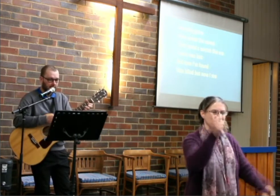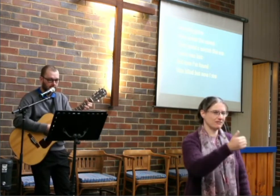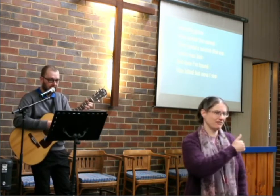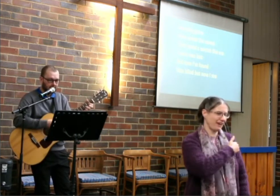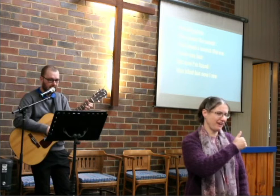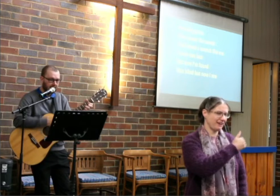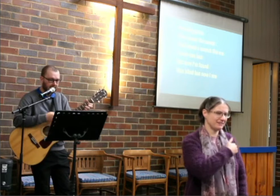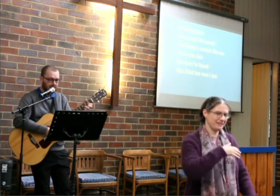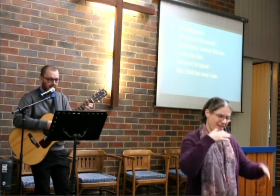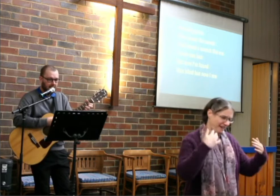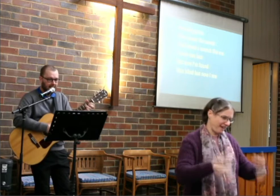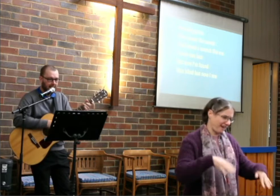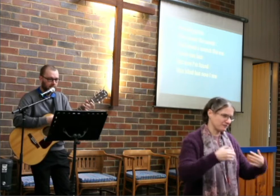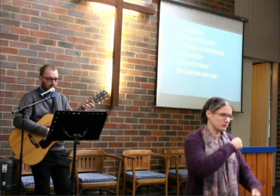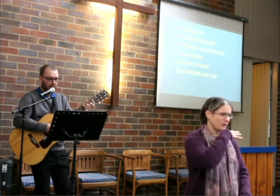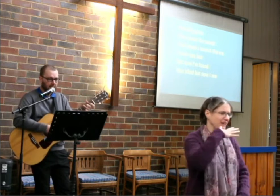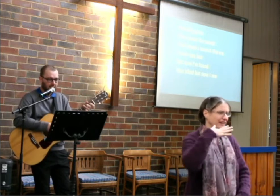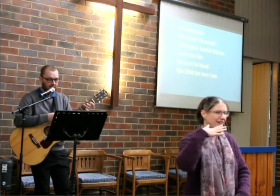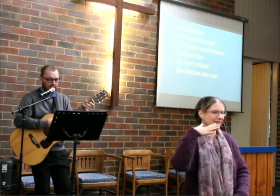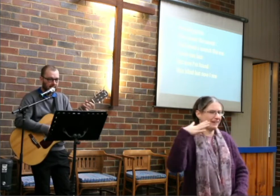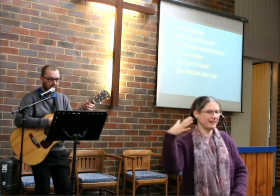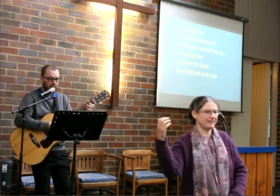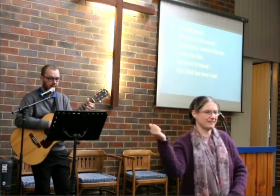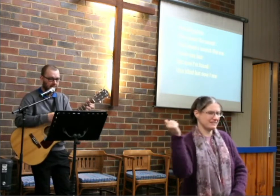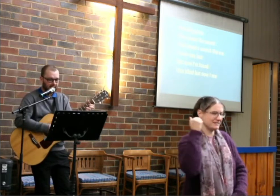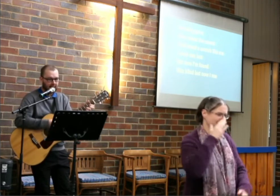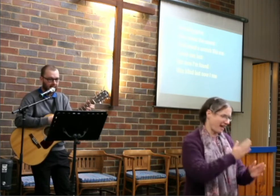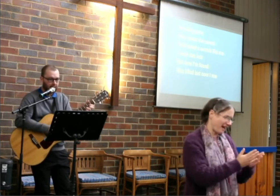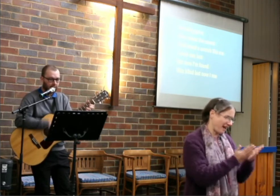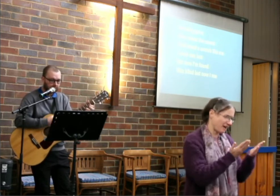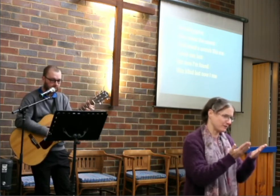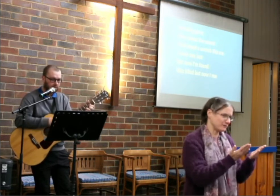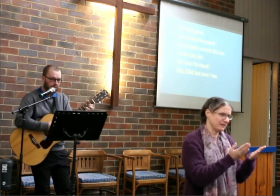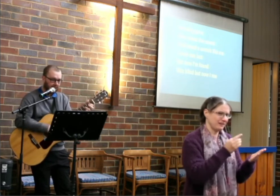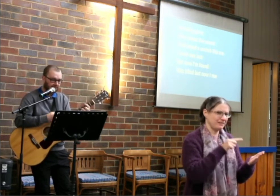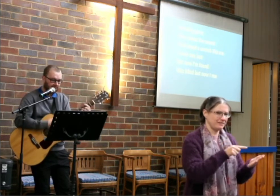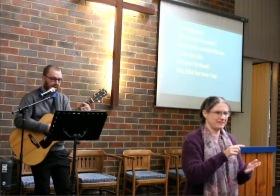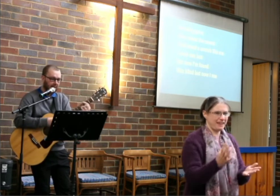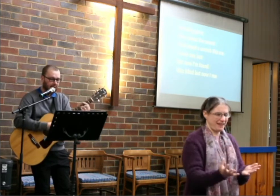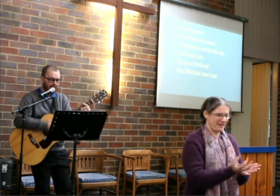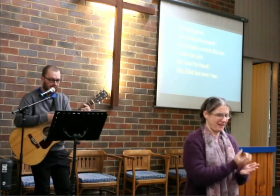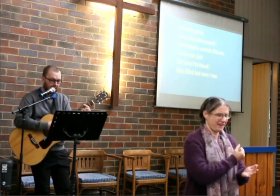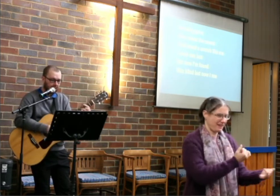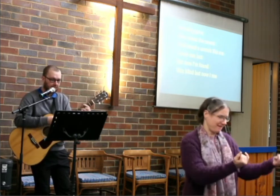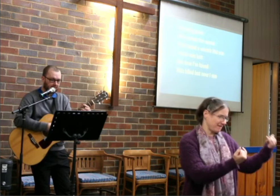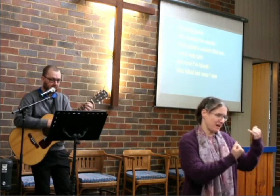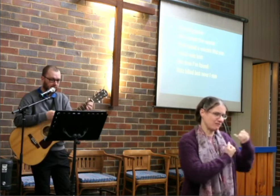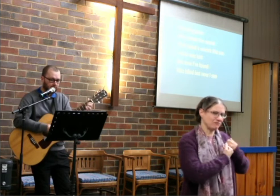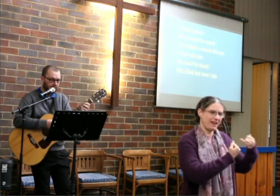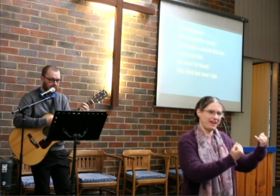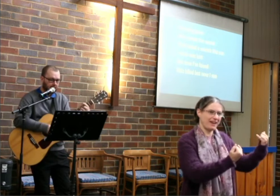Amazing grace, how sweet the sound, that saved